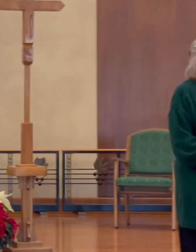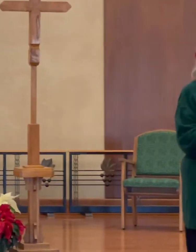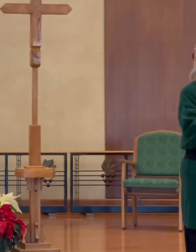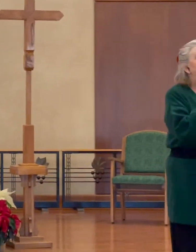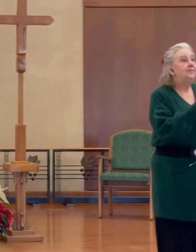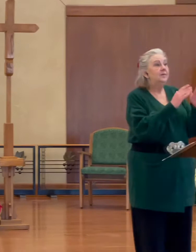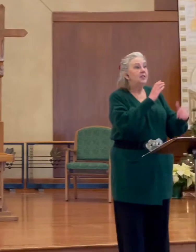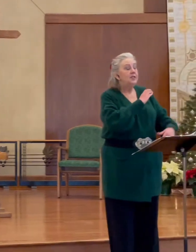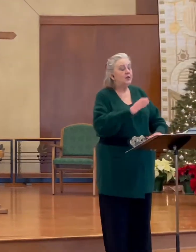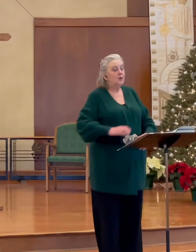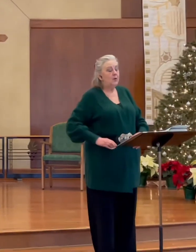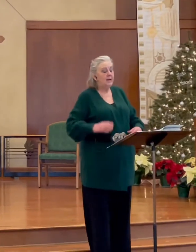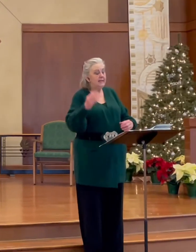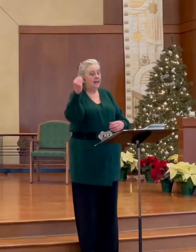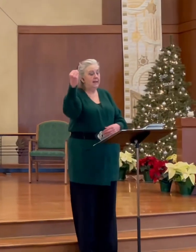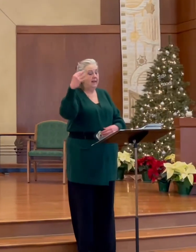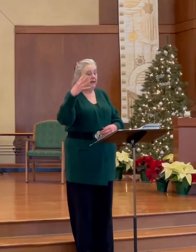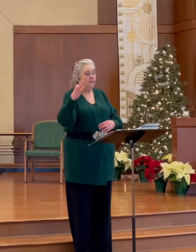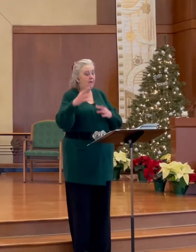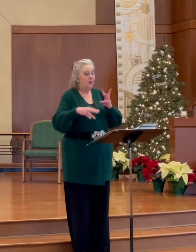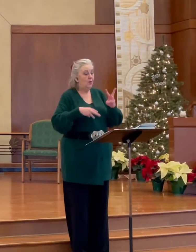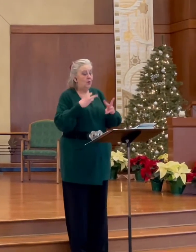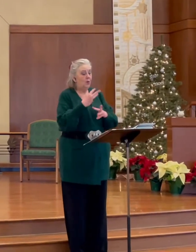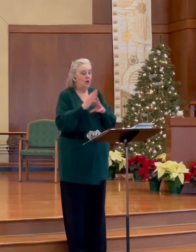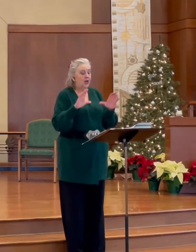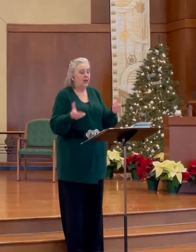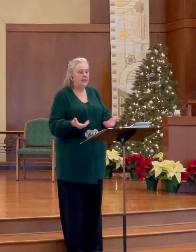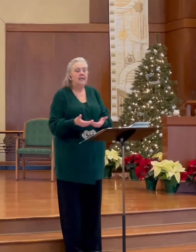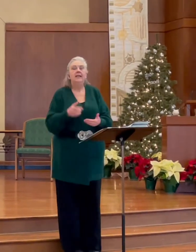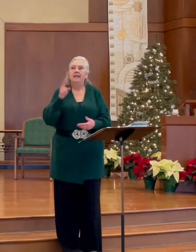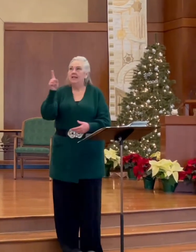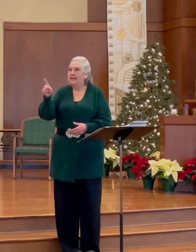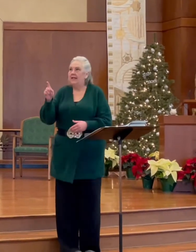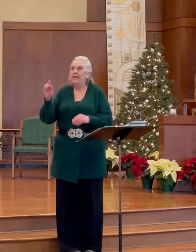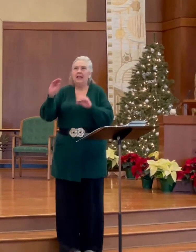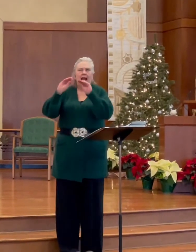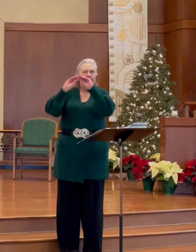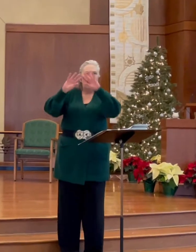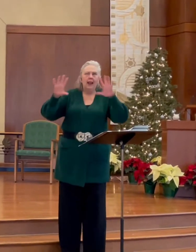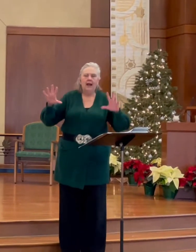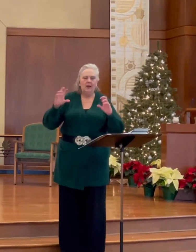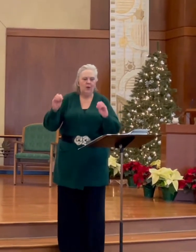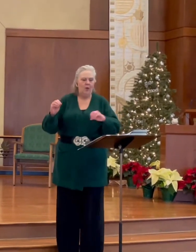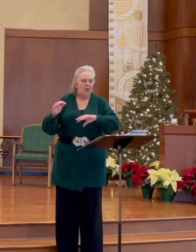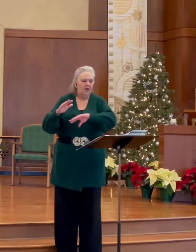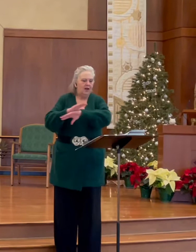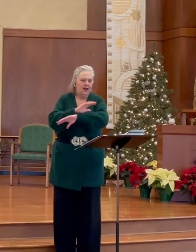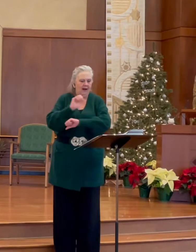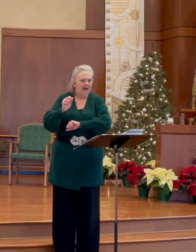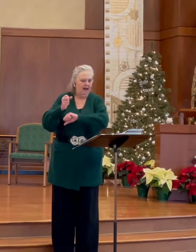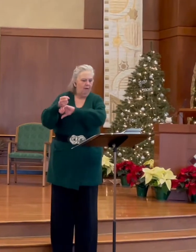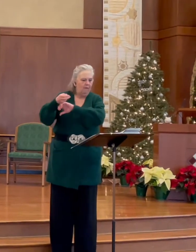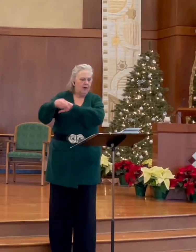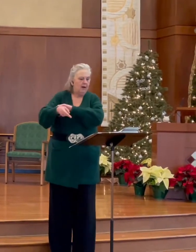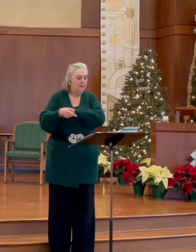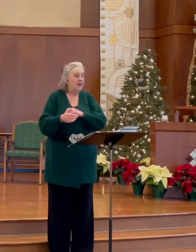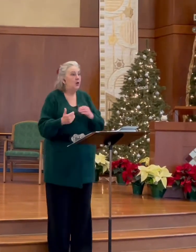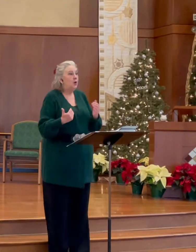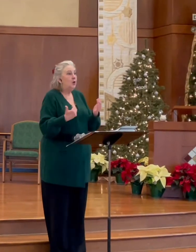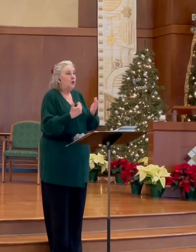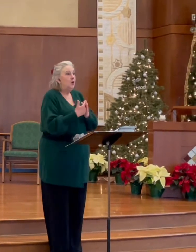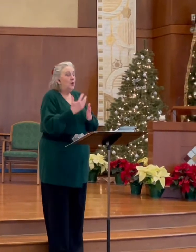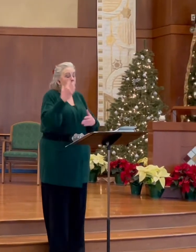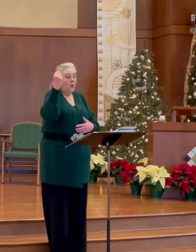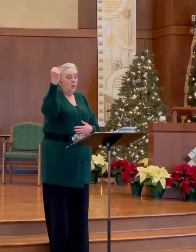Jesus Christ is the light of the world. He is the light no darkness can overcome. In the new light of